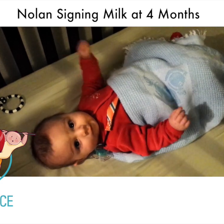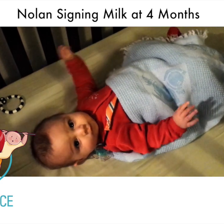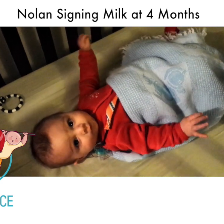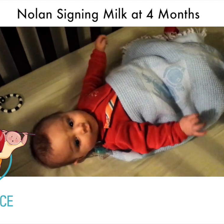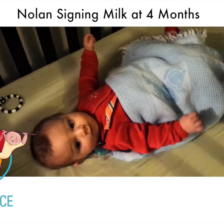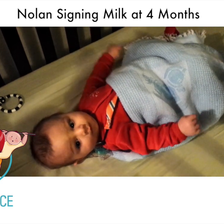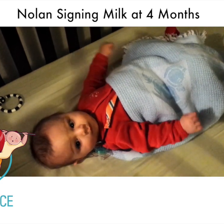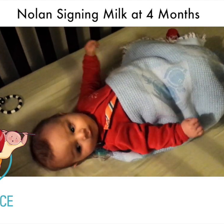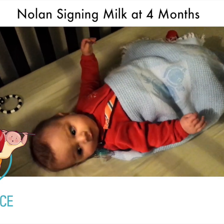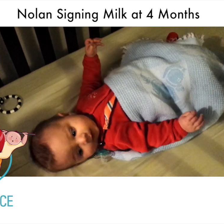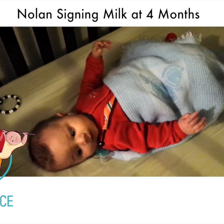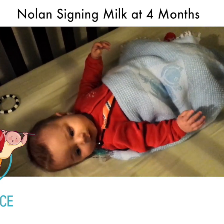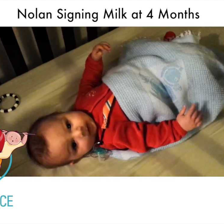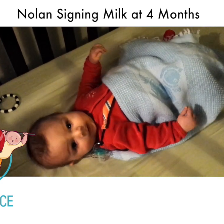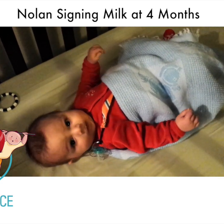Bye! Bye!